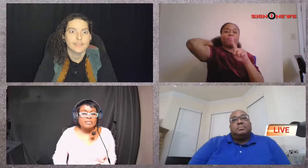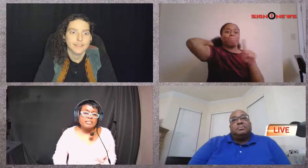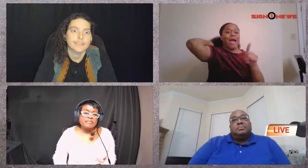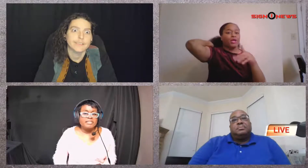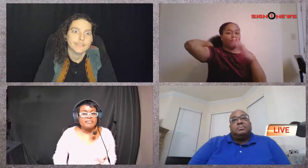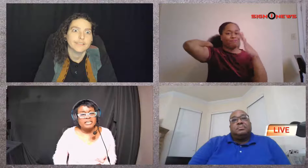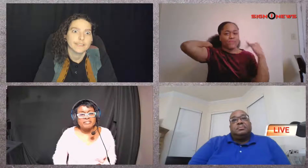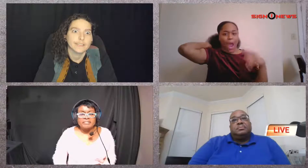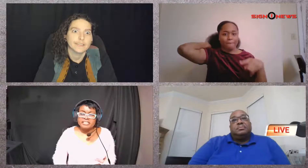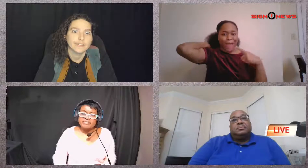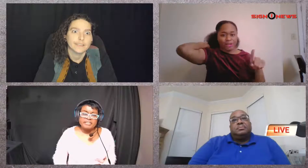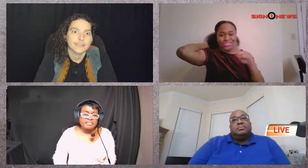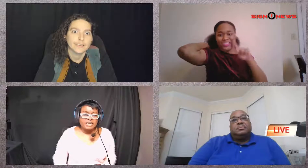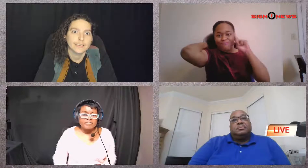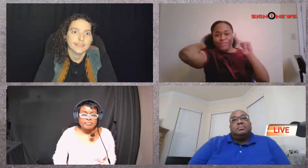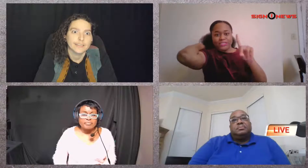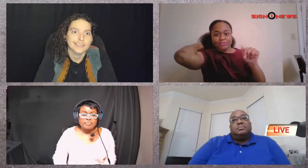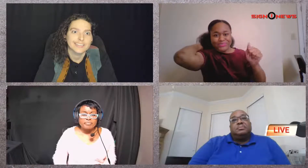And they were talking about deaf.